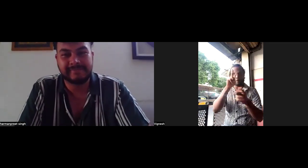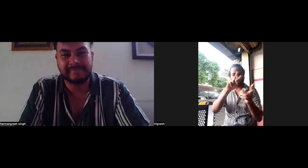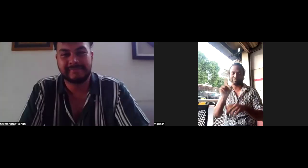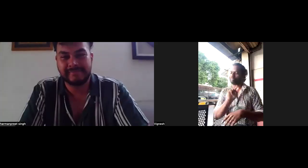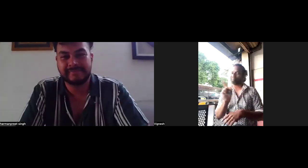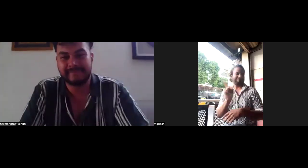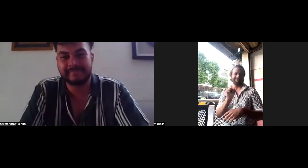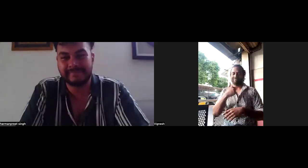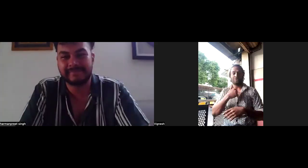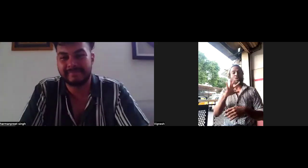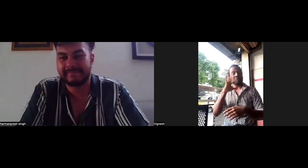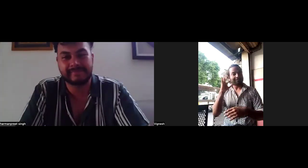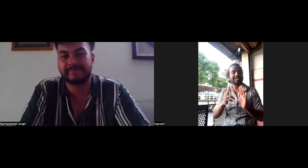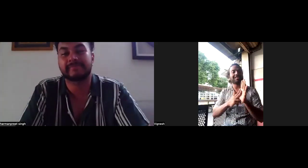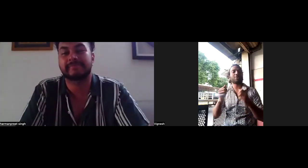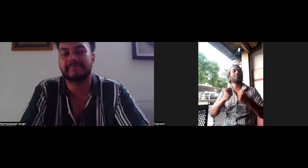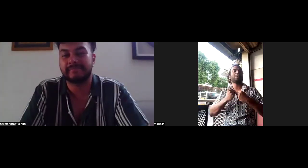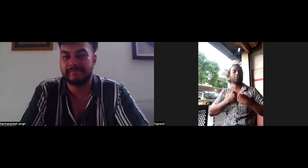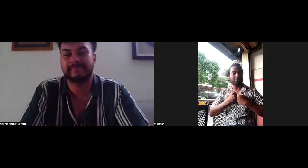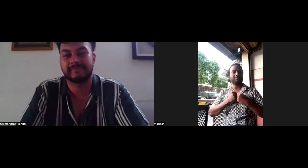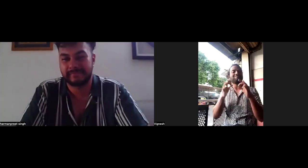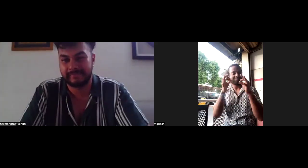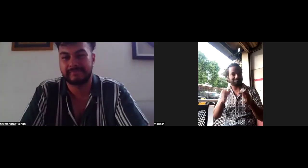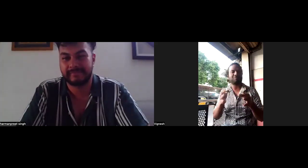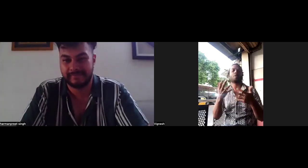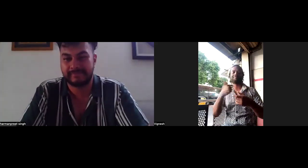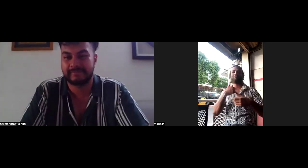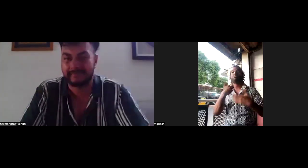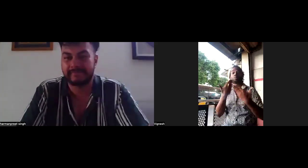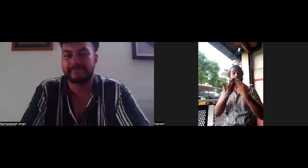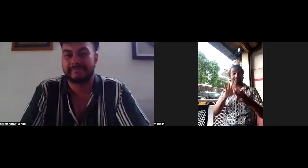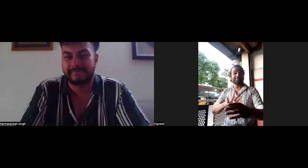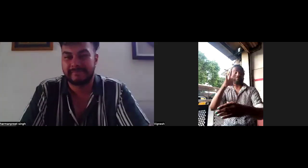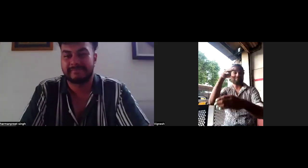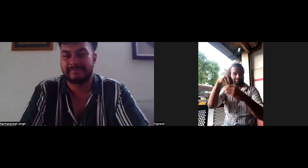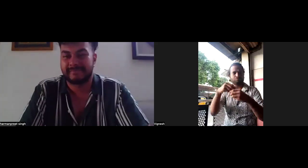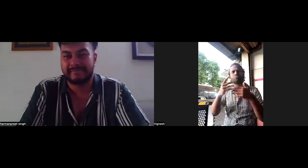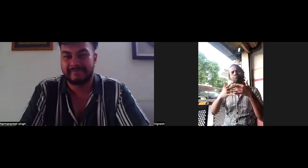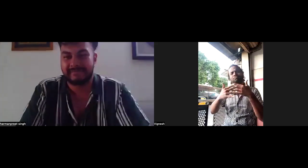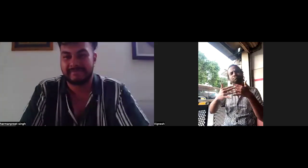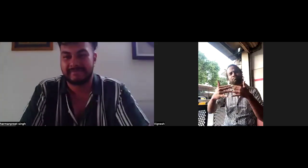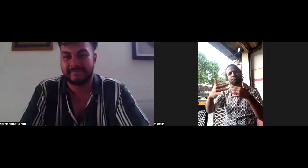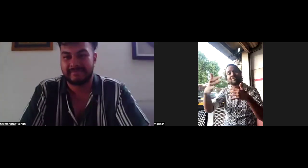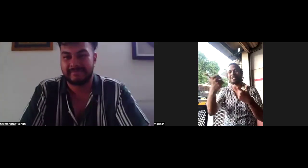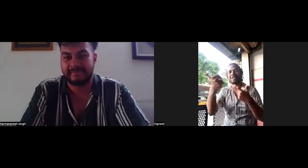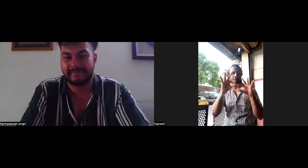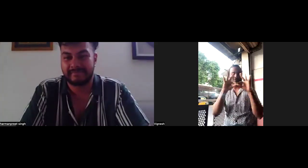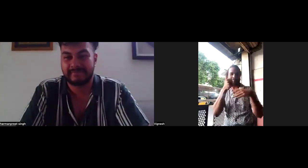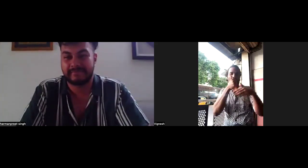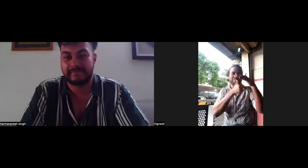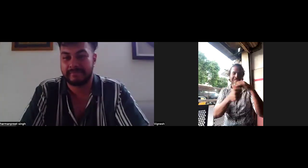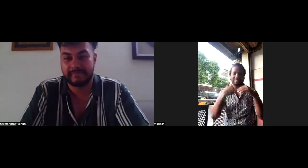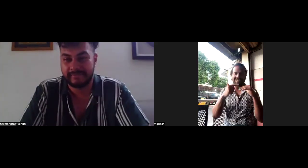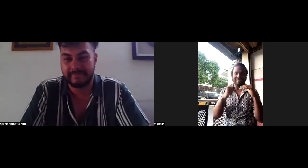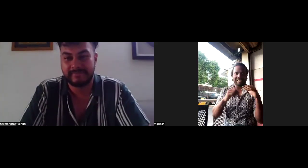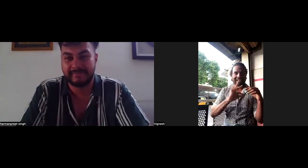naturally. And it's not that I am confused or, it's a phase.